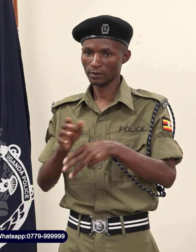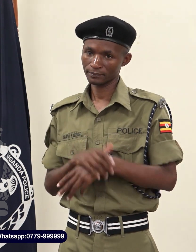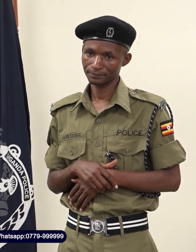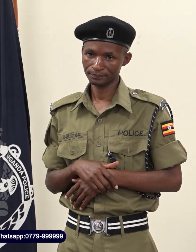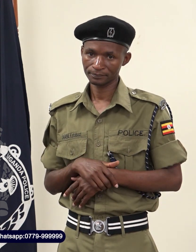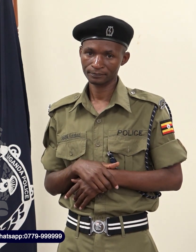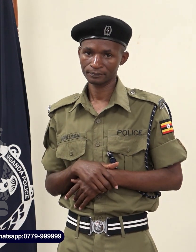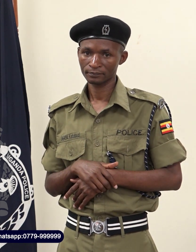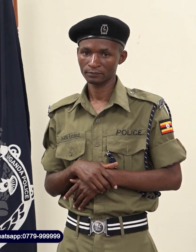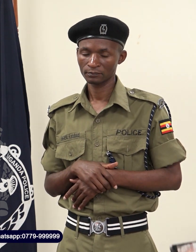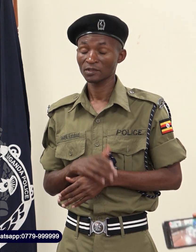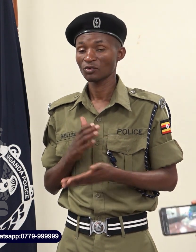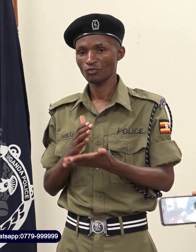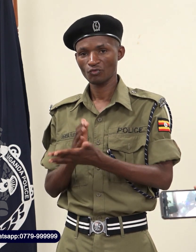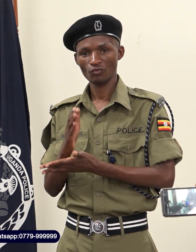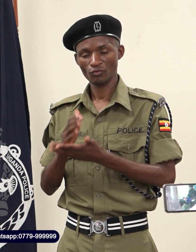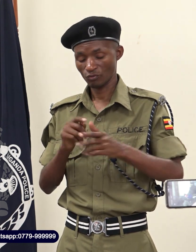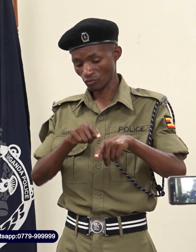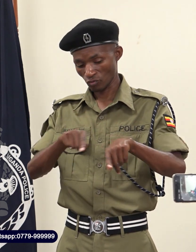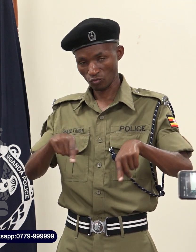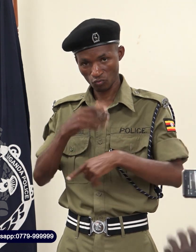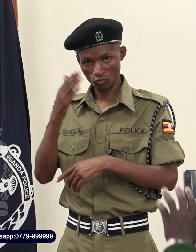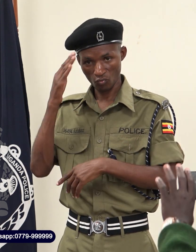Of course, we know that